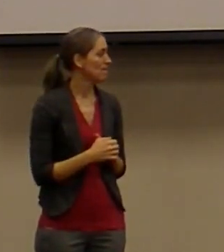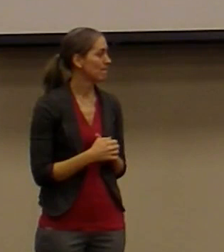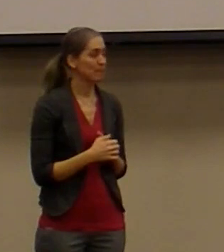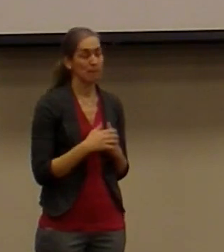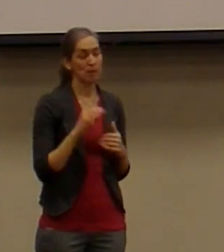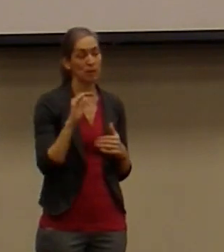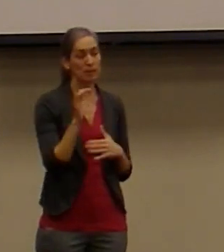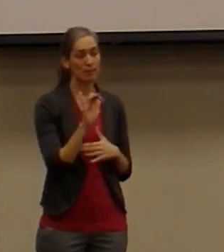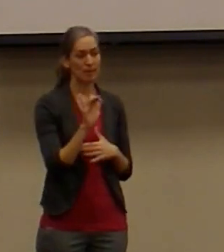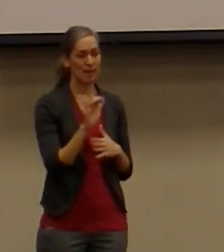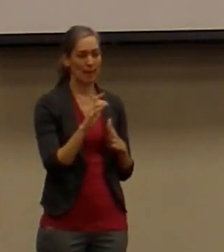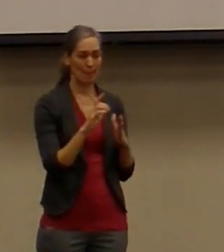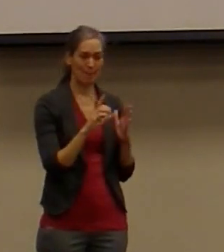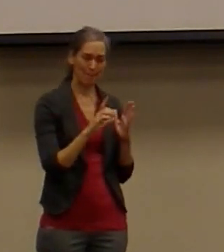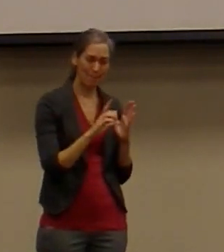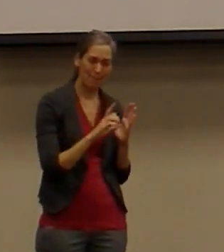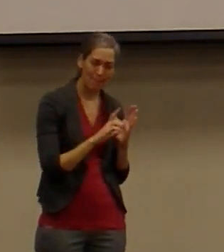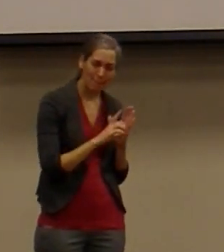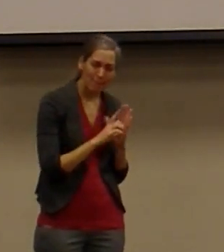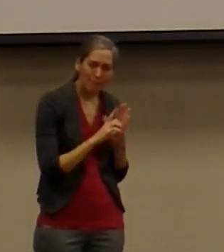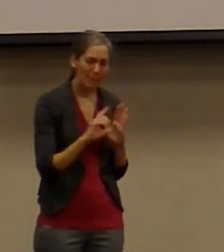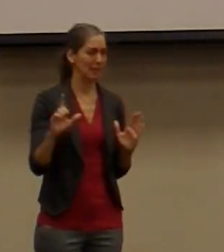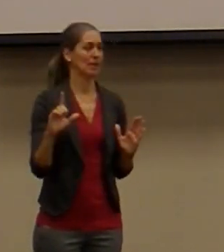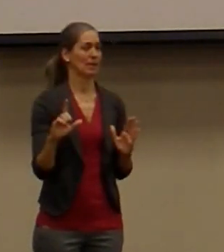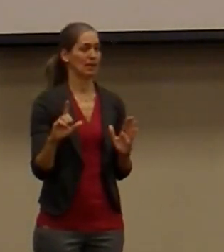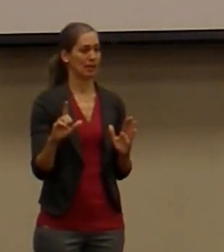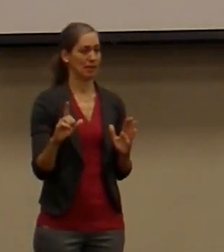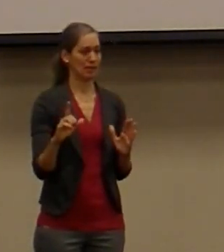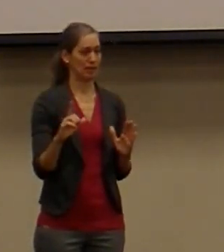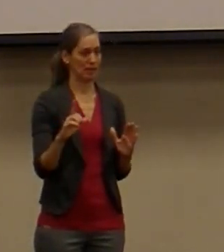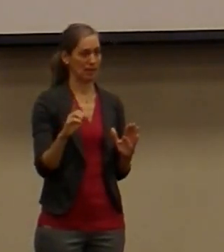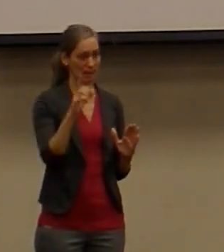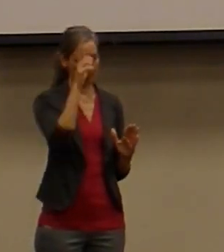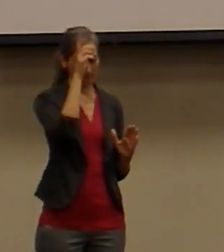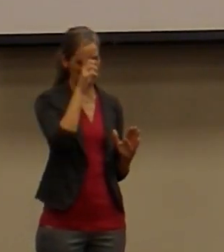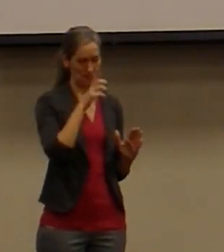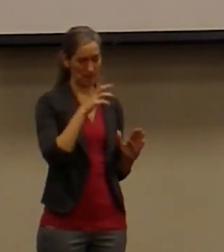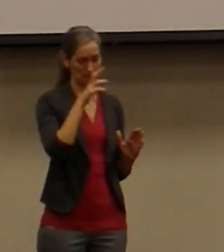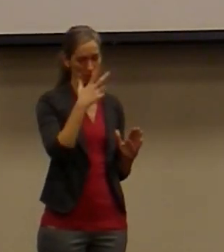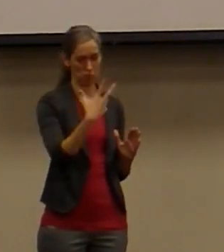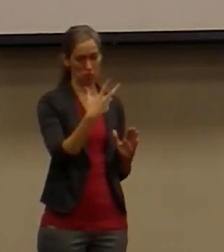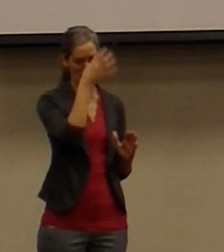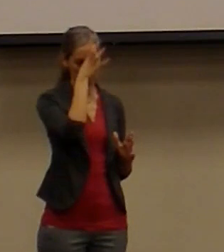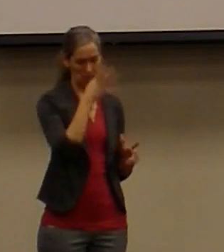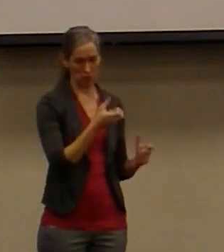And it seems like almost immediately, as the men are cast into the fire,